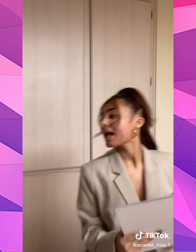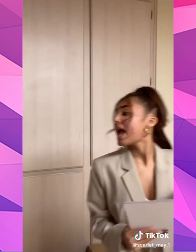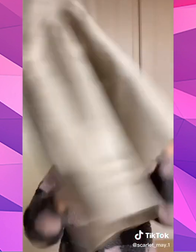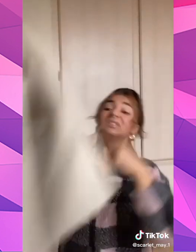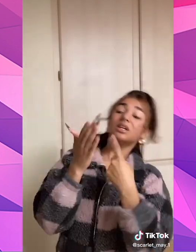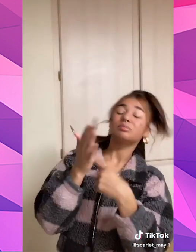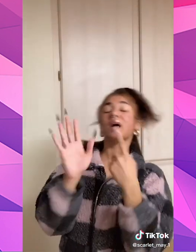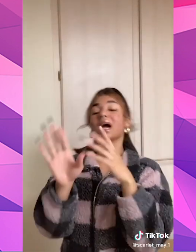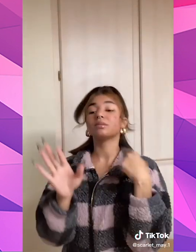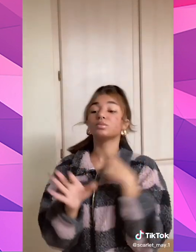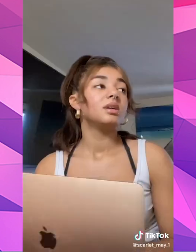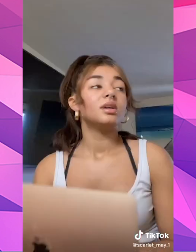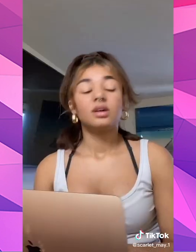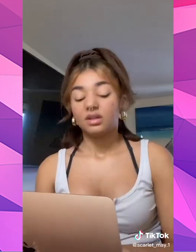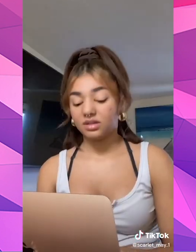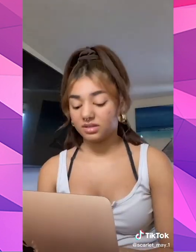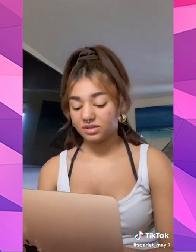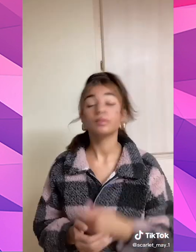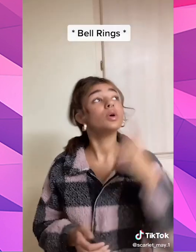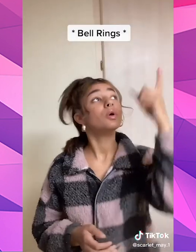I'm like, we good?